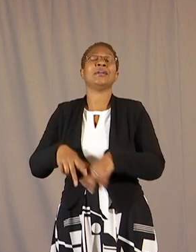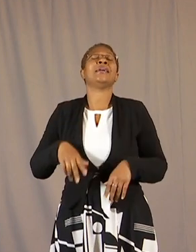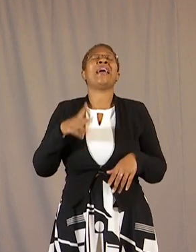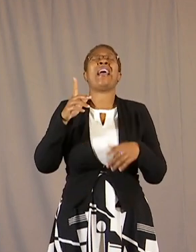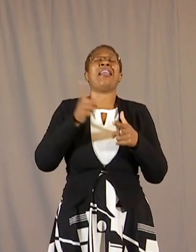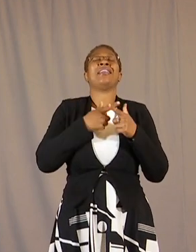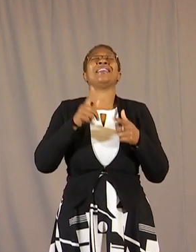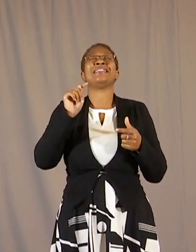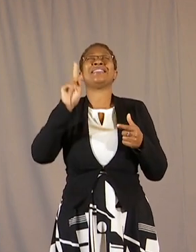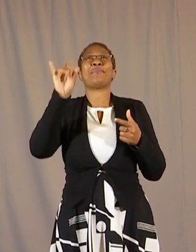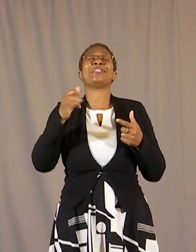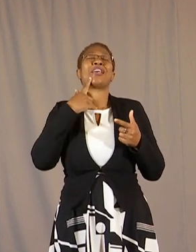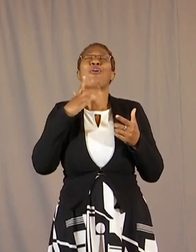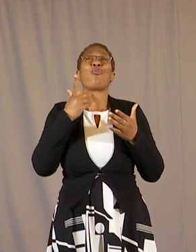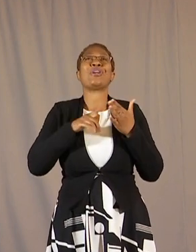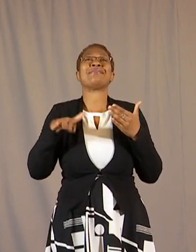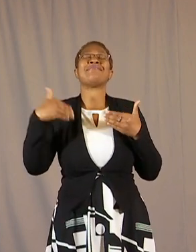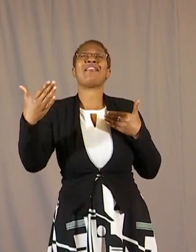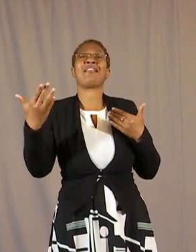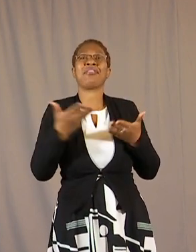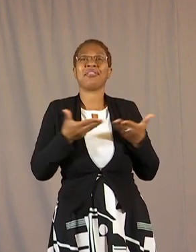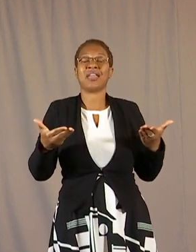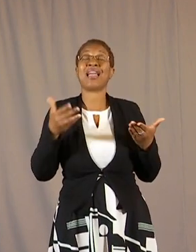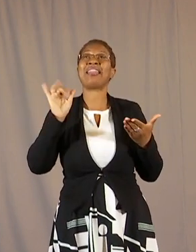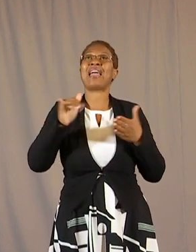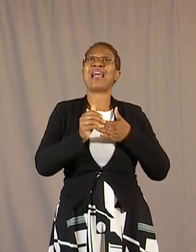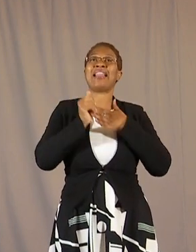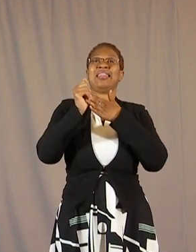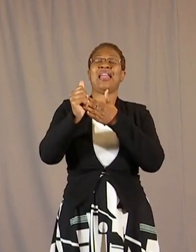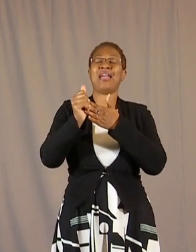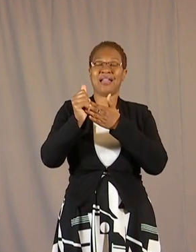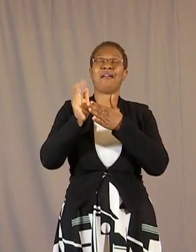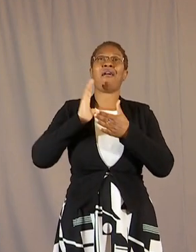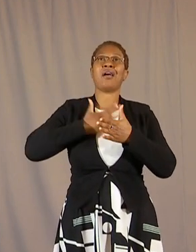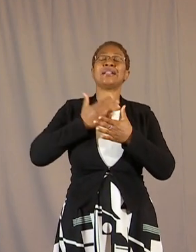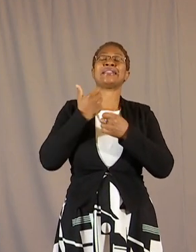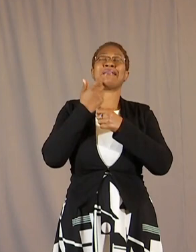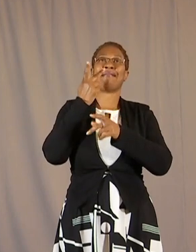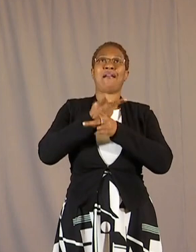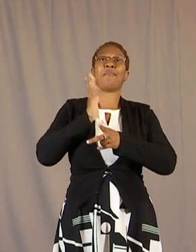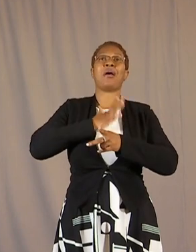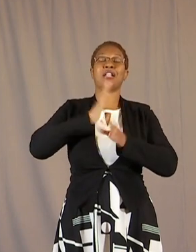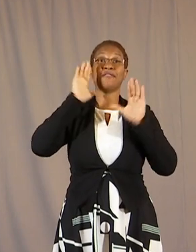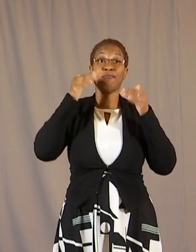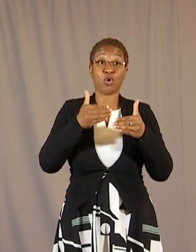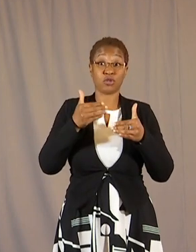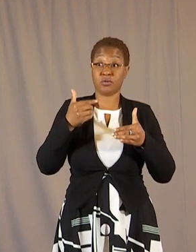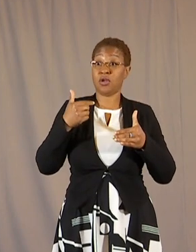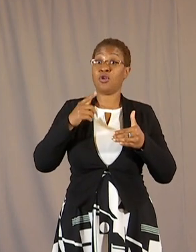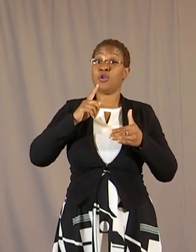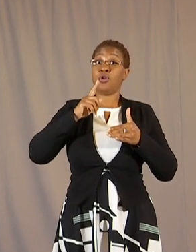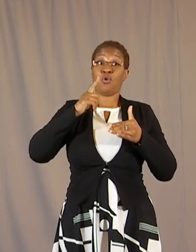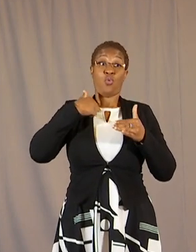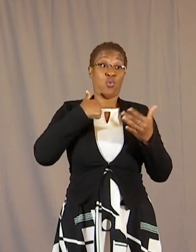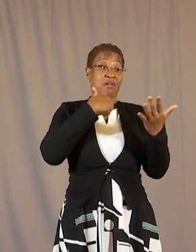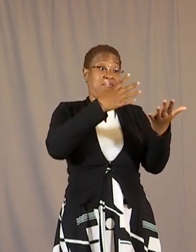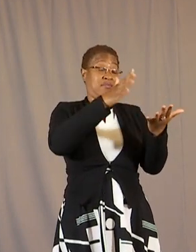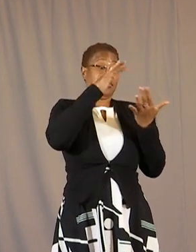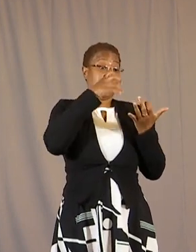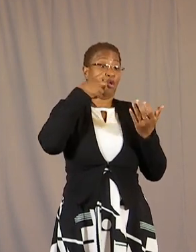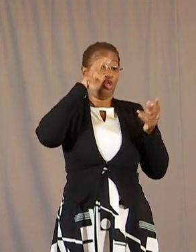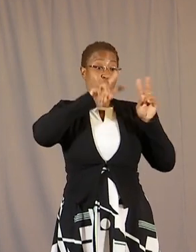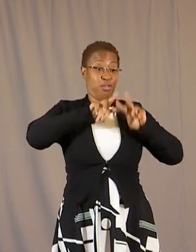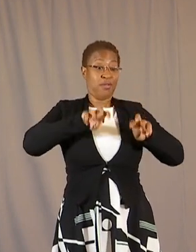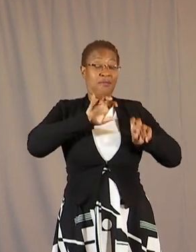thing? So that kind of drive kept us focused on, are we making a difference? And then having the